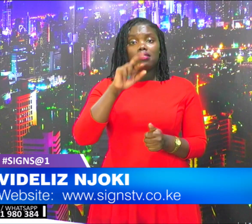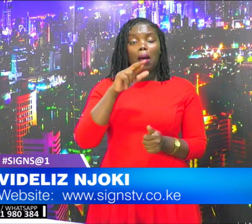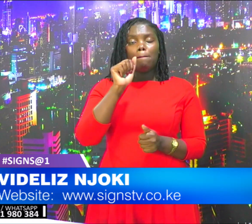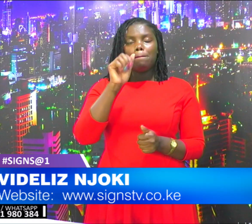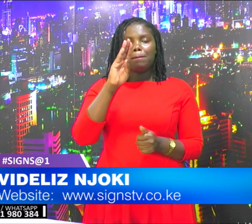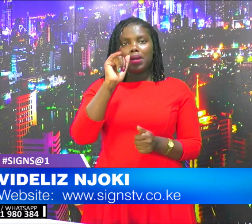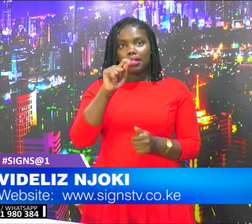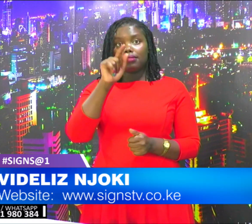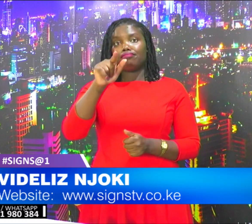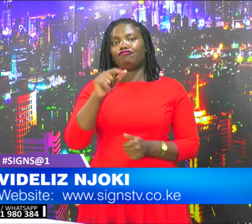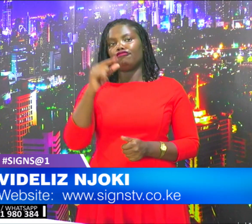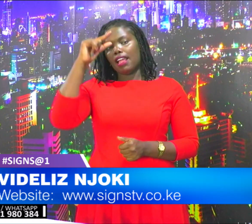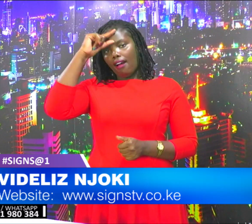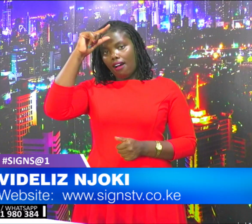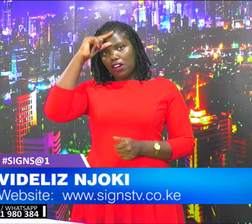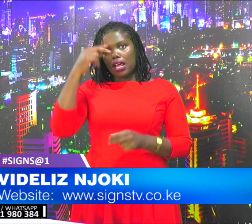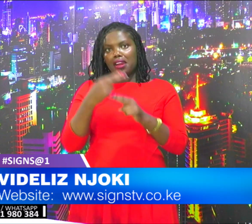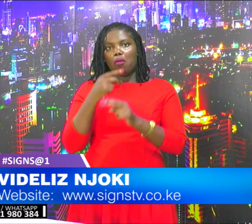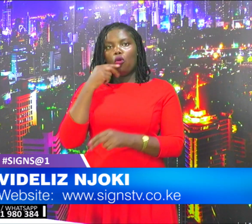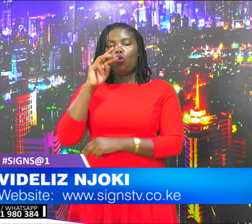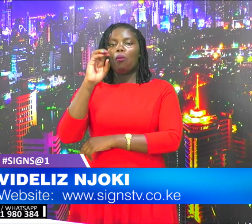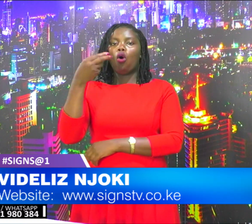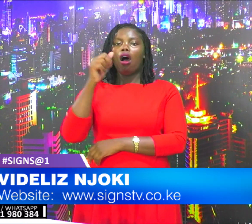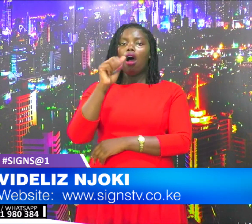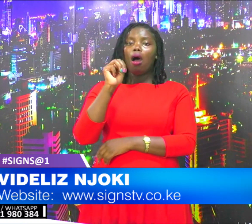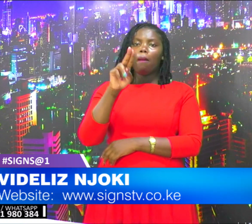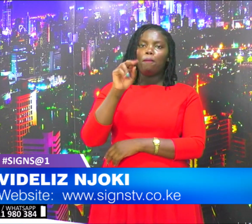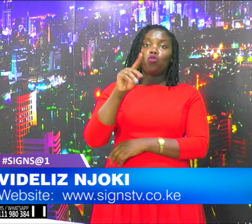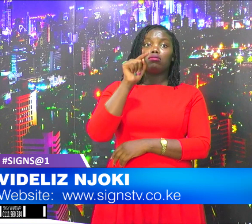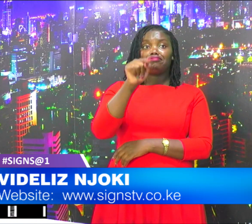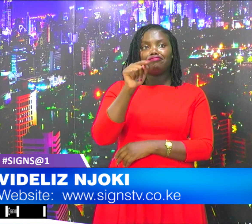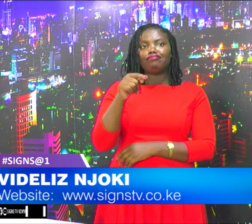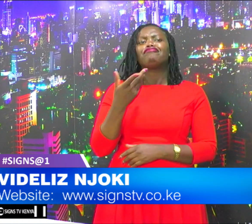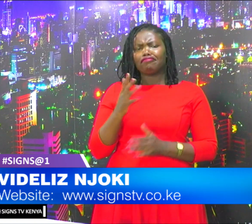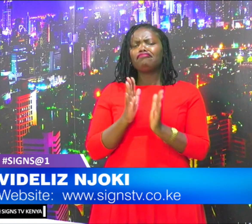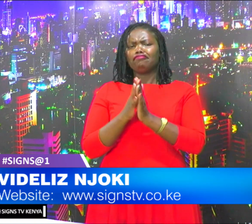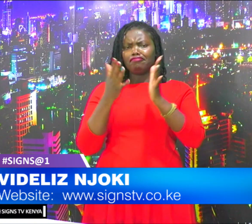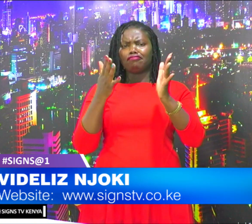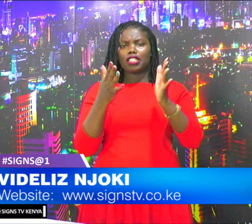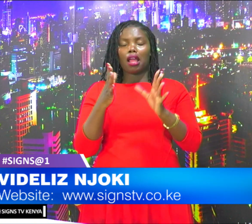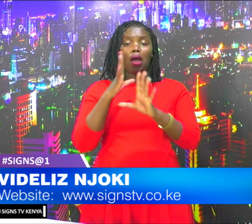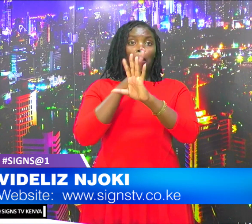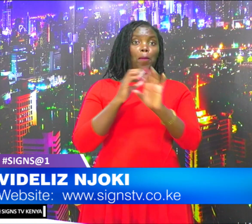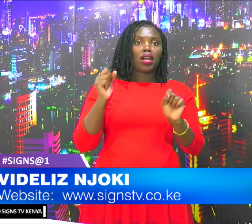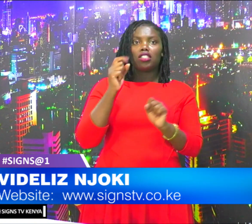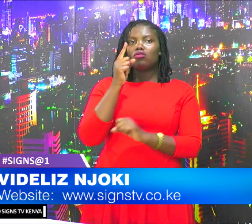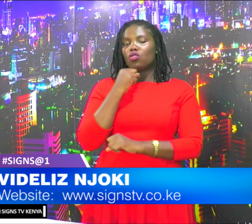lauded President William Ruto for considering the region during his appointment